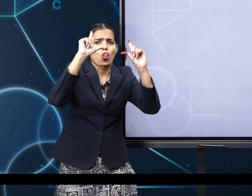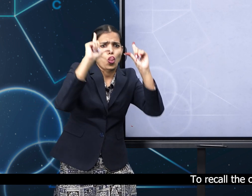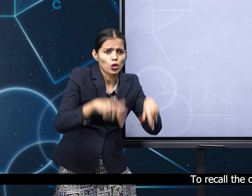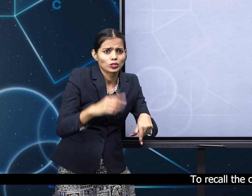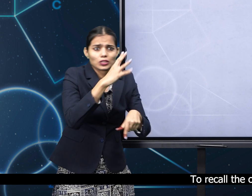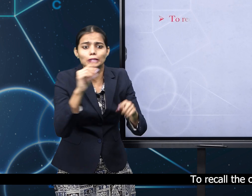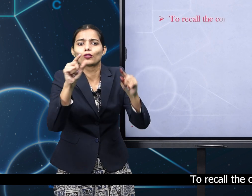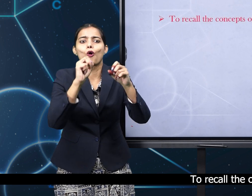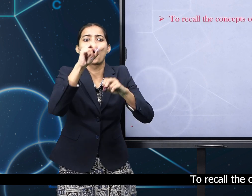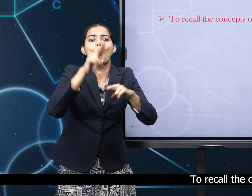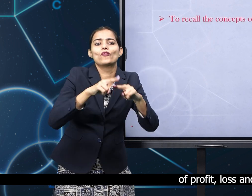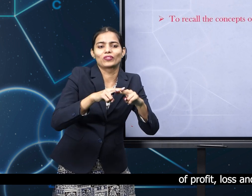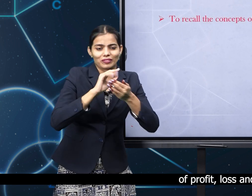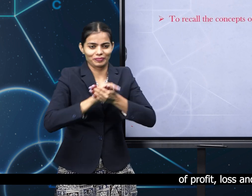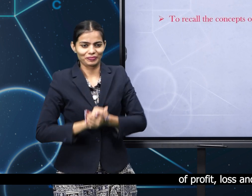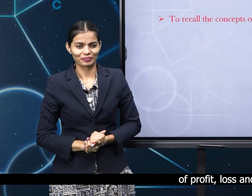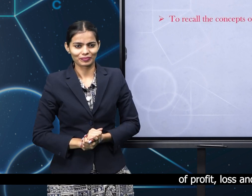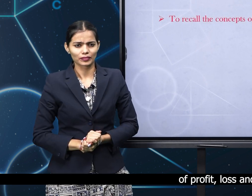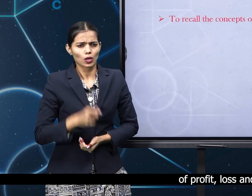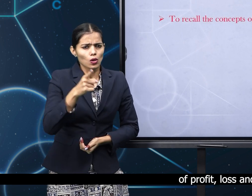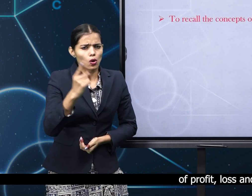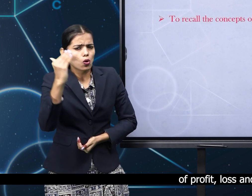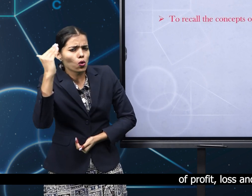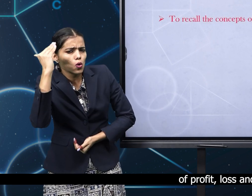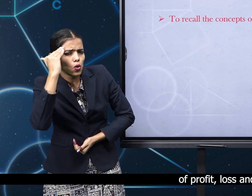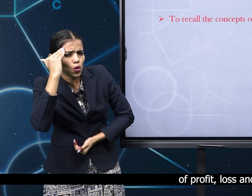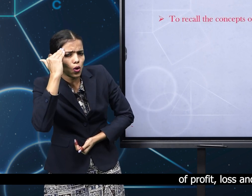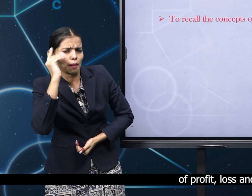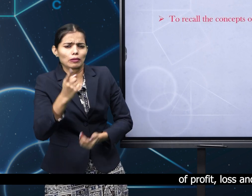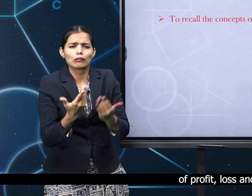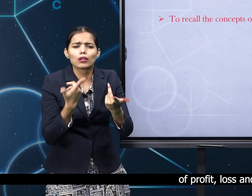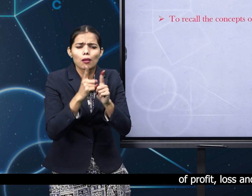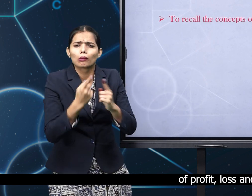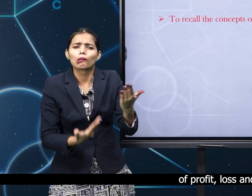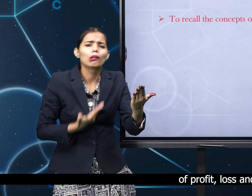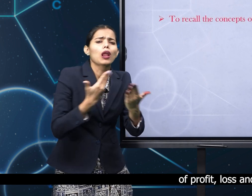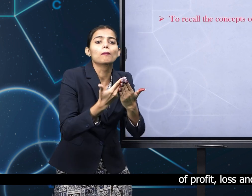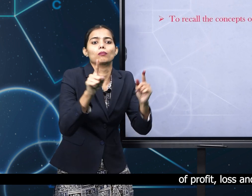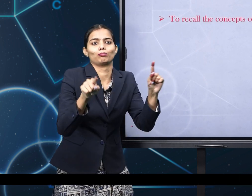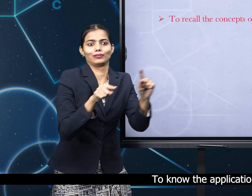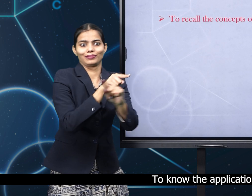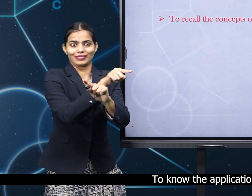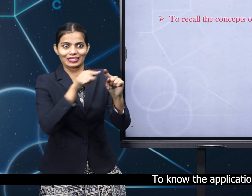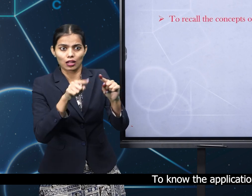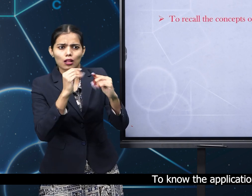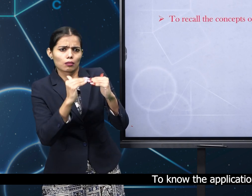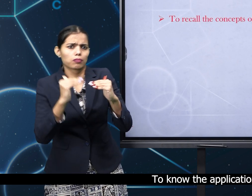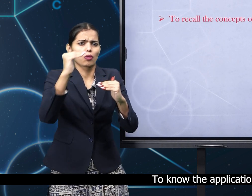To recall the concept of profit, loss and discount. To know the application of